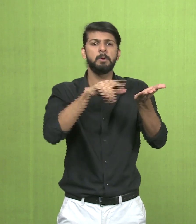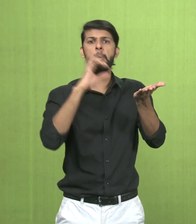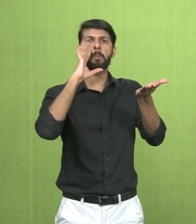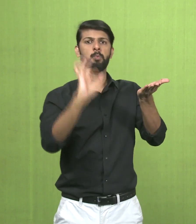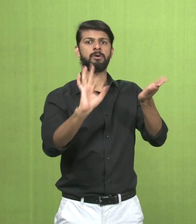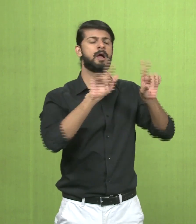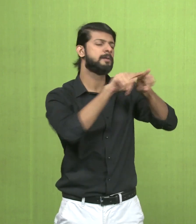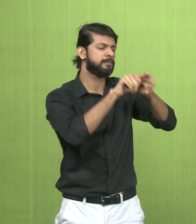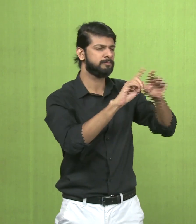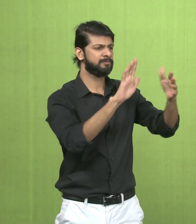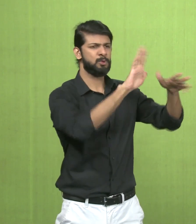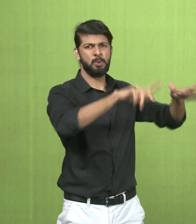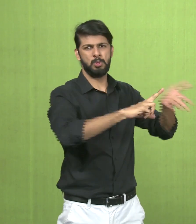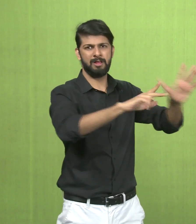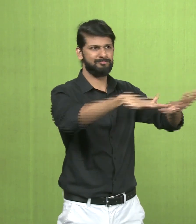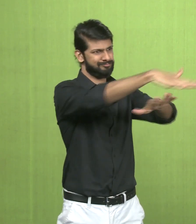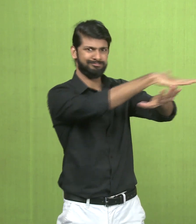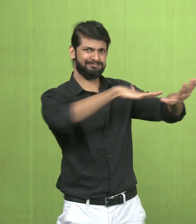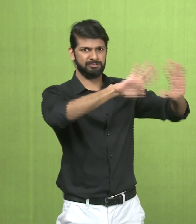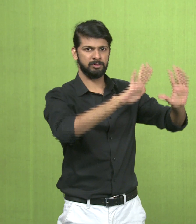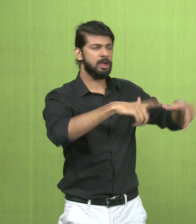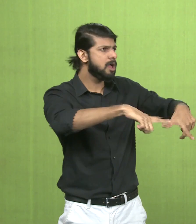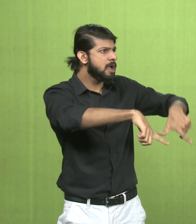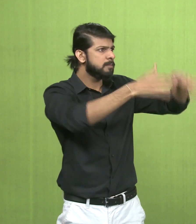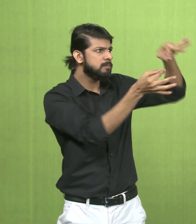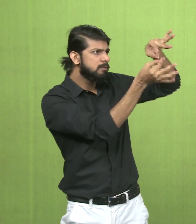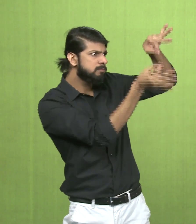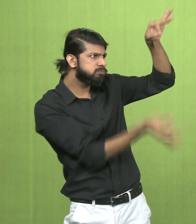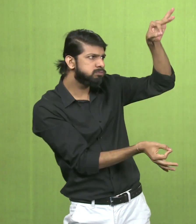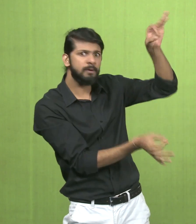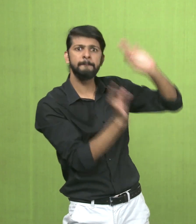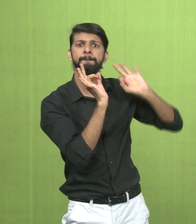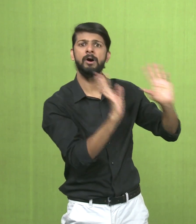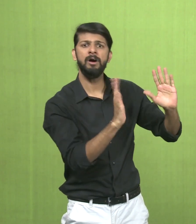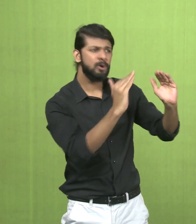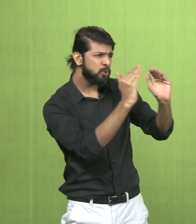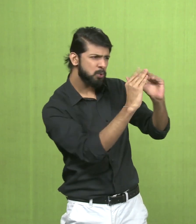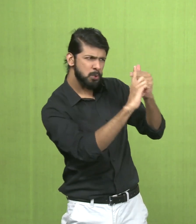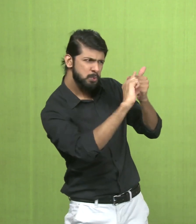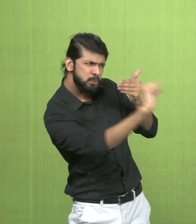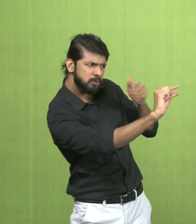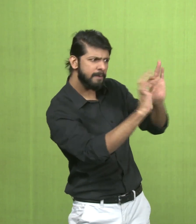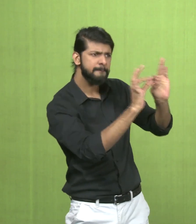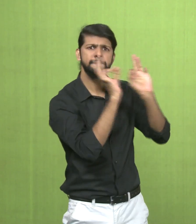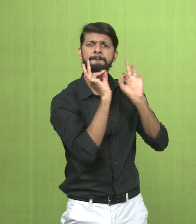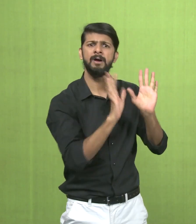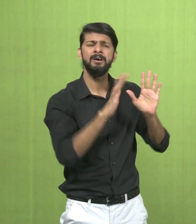Balance is important. If a landscape work, we have to ensure the size, the proportion,